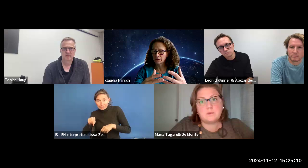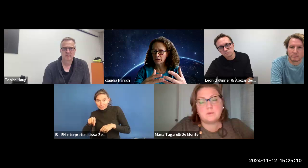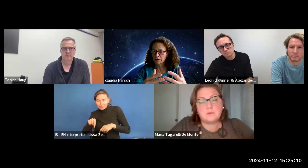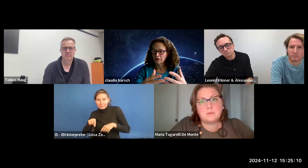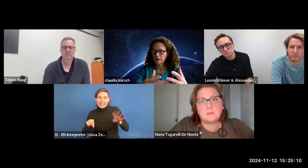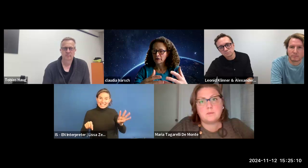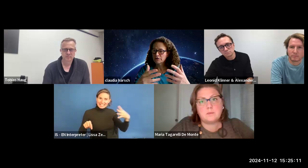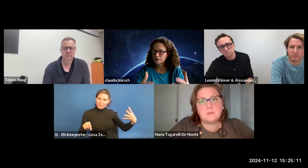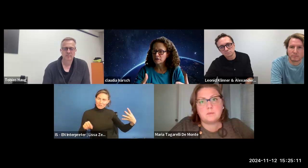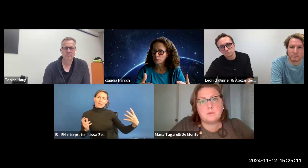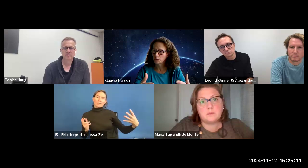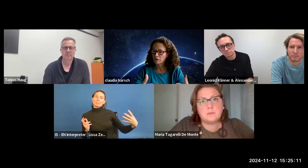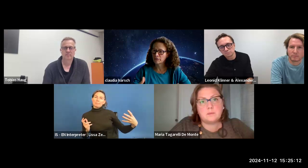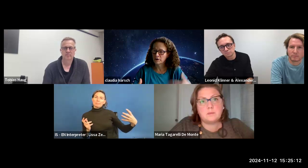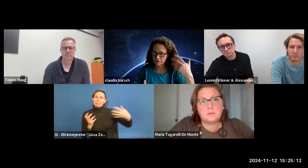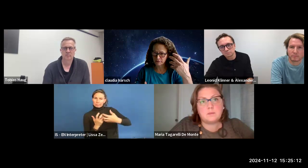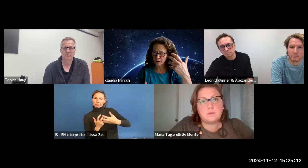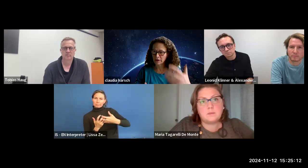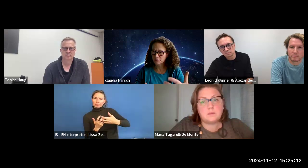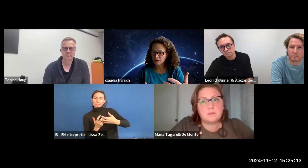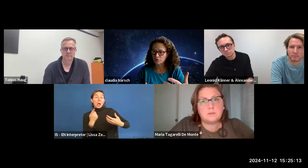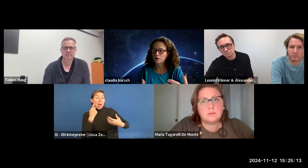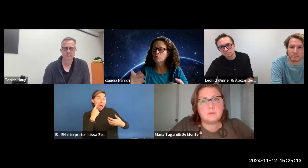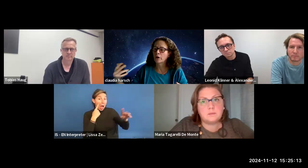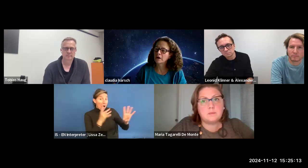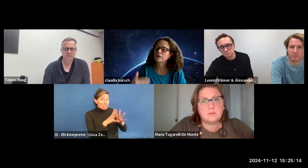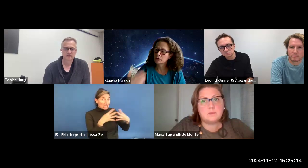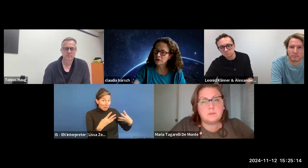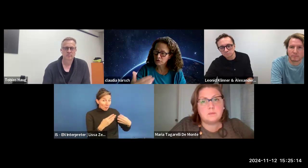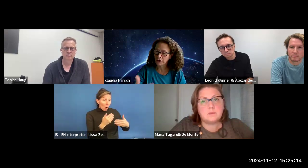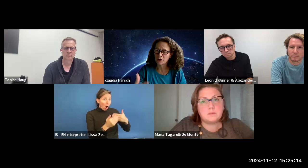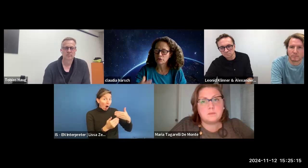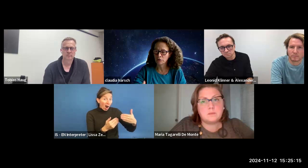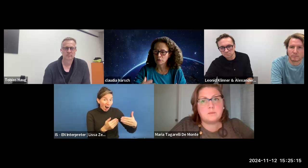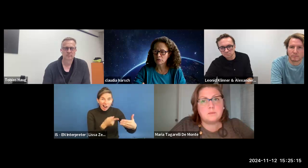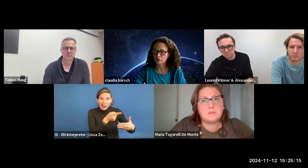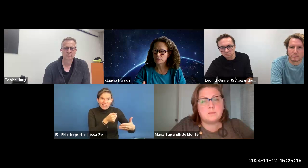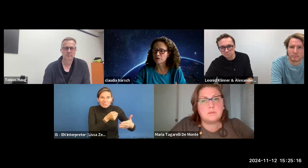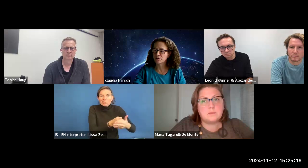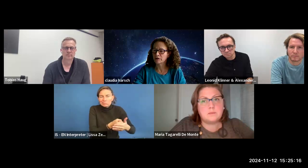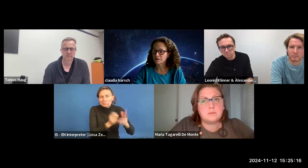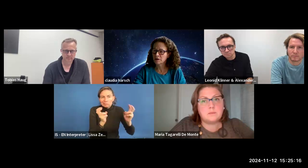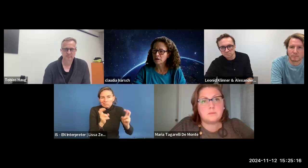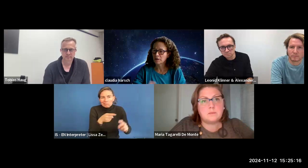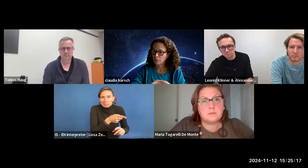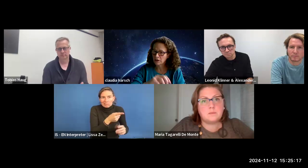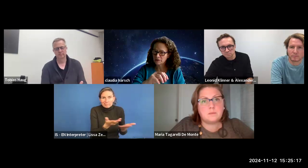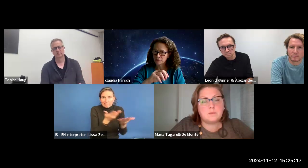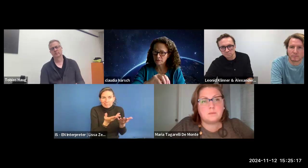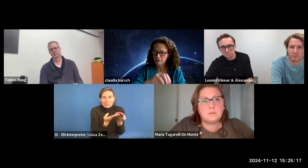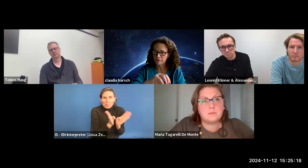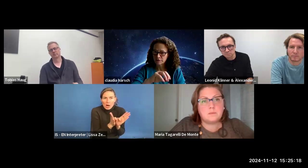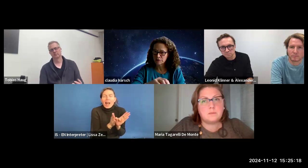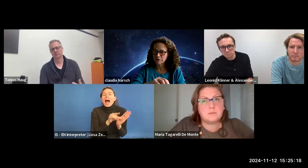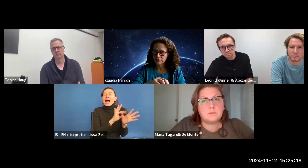the CFR and see how far the CFR gets you and where you need to add your local specifics, and make